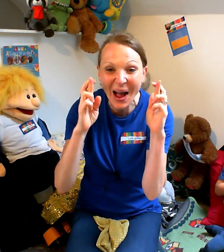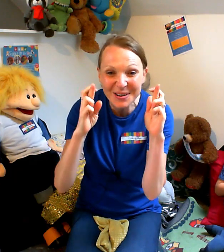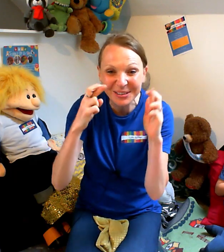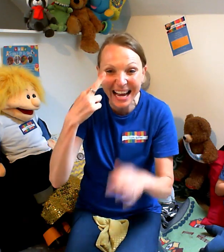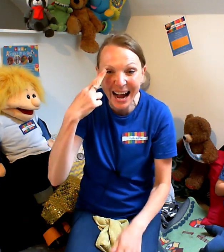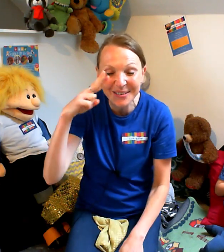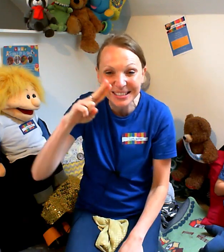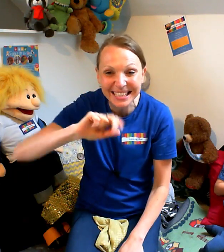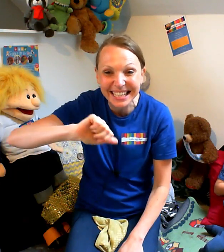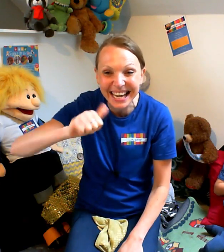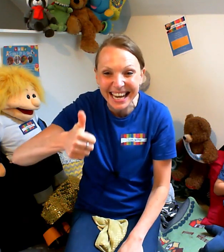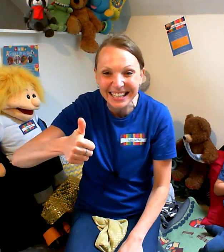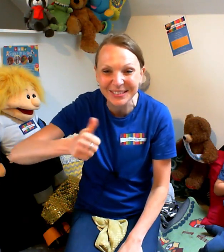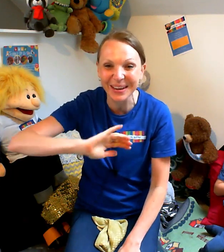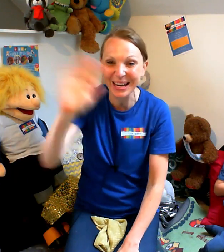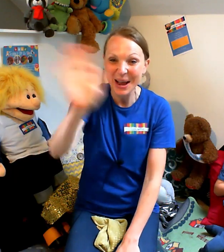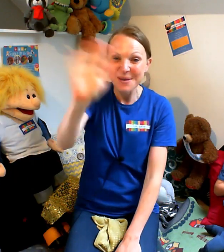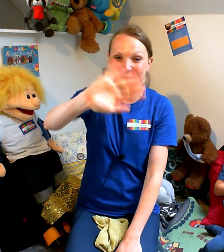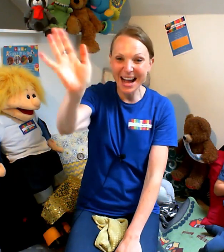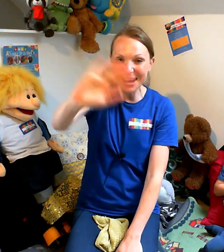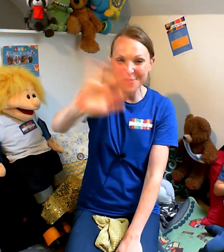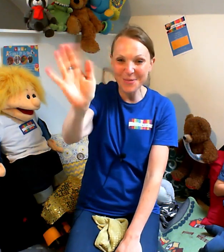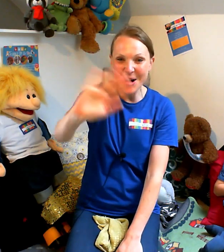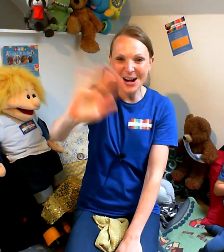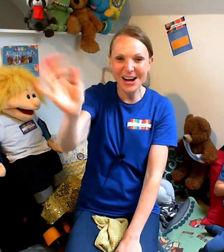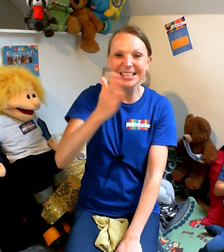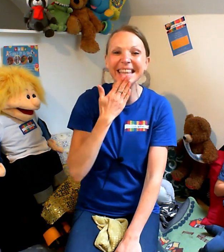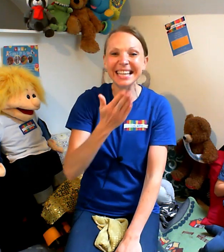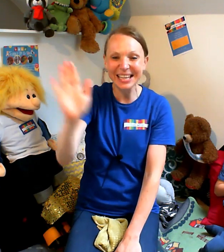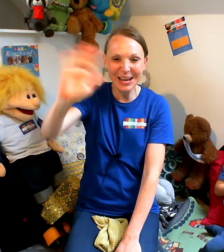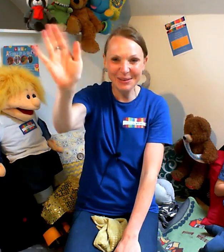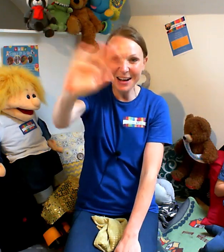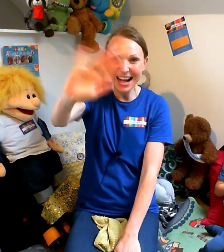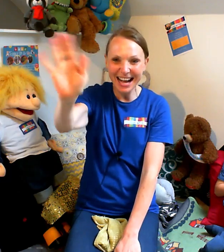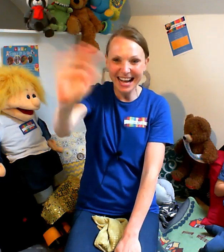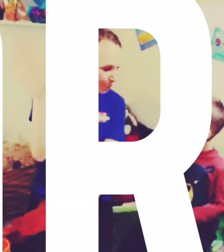and hopefully I will see you next week. Bye everyone. Thank you. Bye.